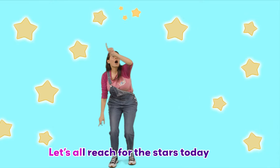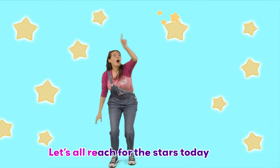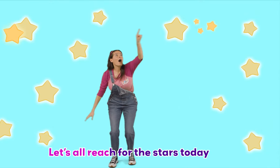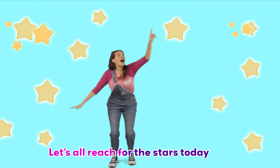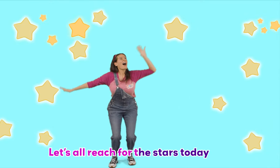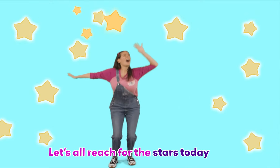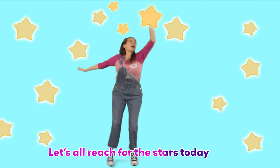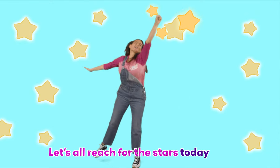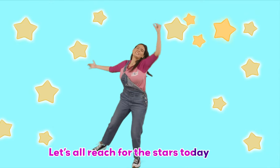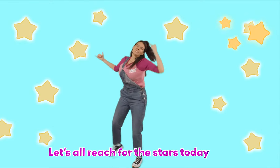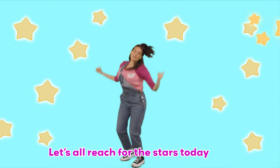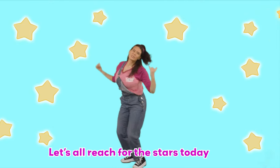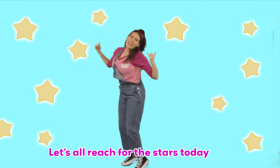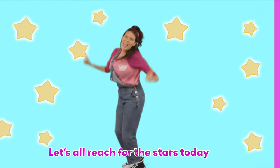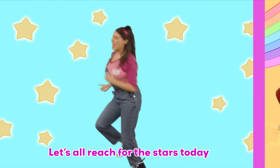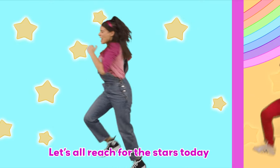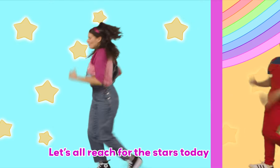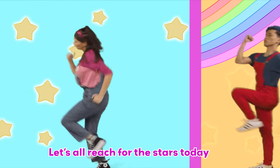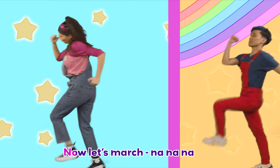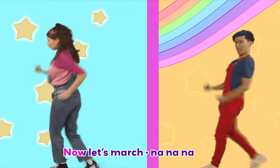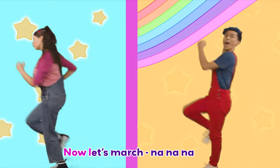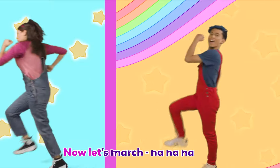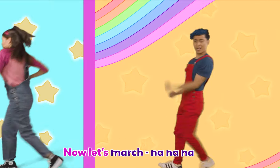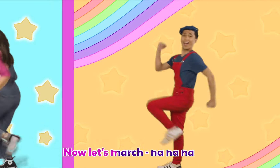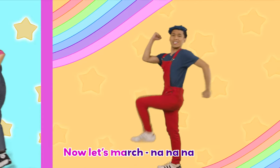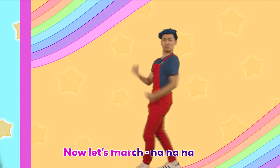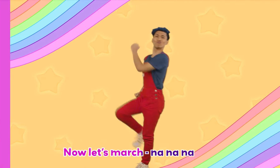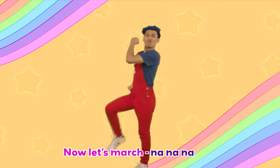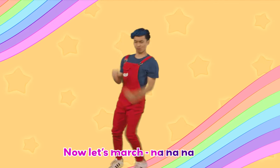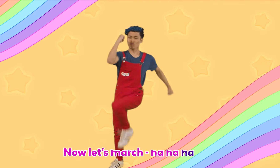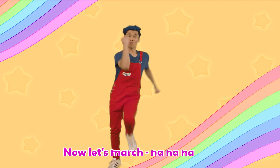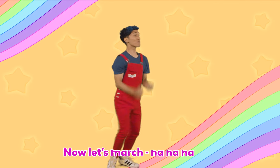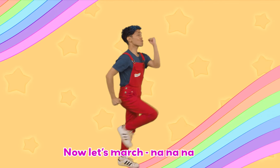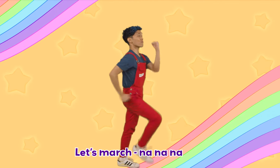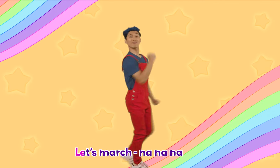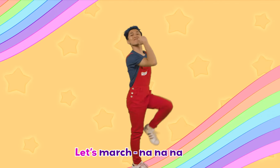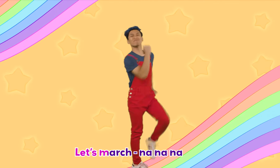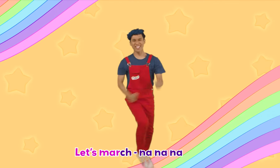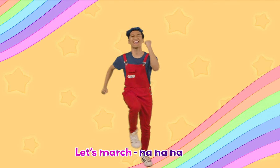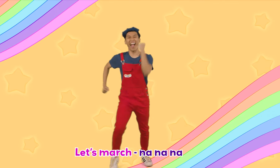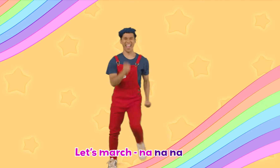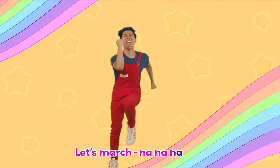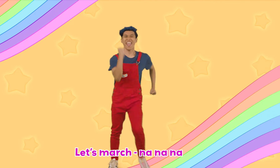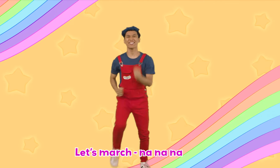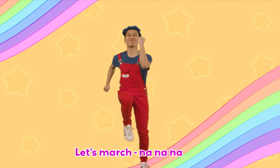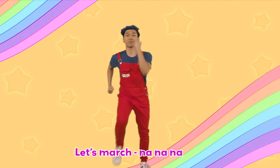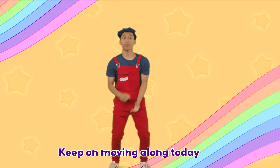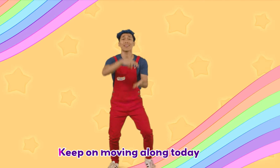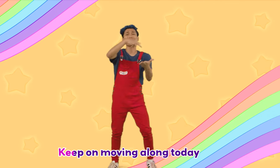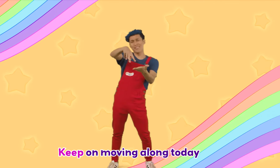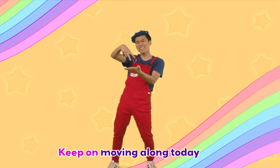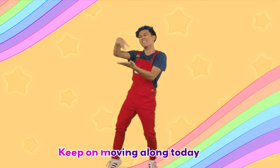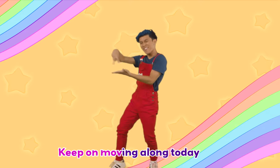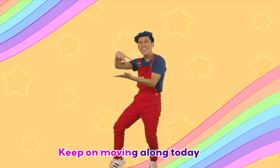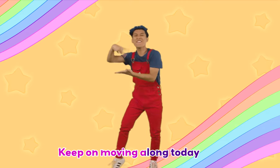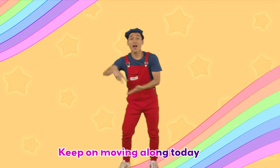Let's all reach for the stars today. Now let's march, na na na. Let's march, na na na. Keep